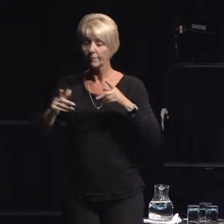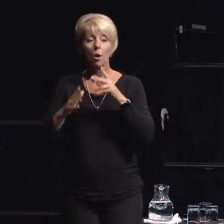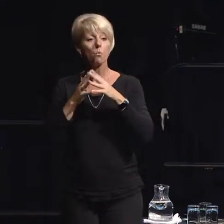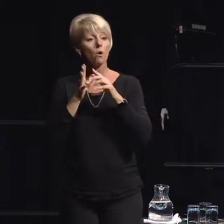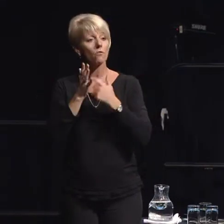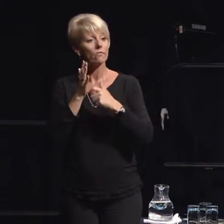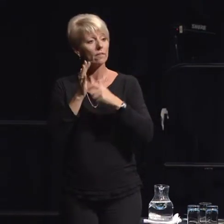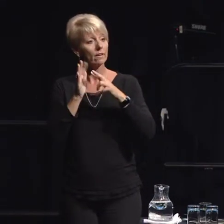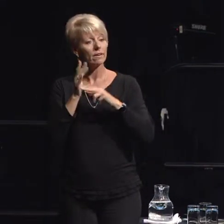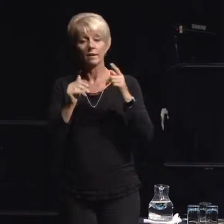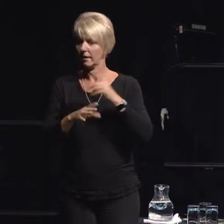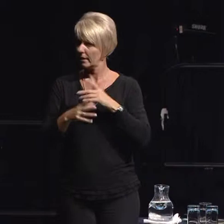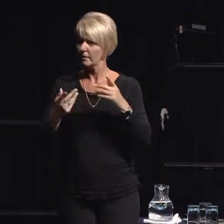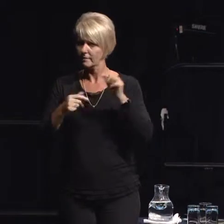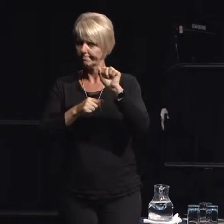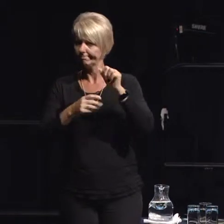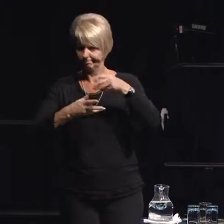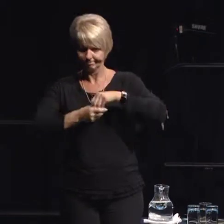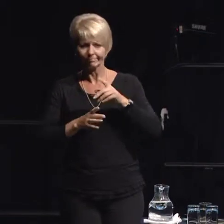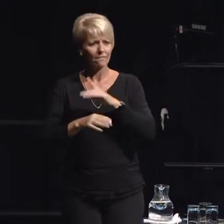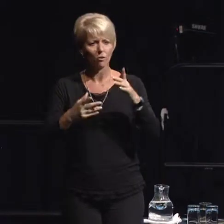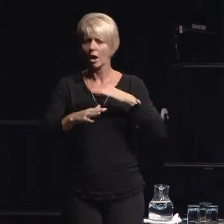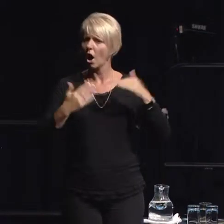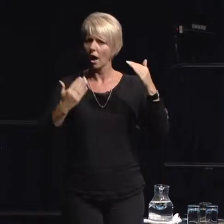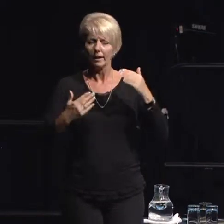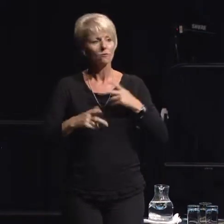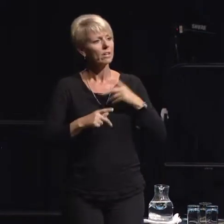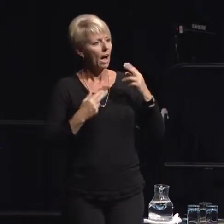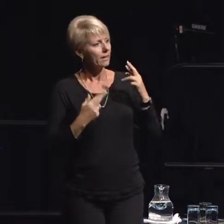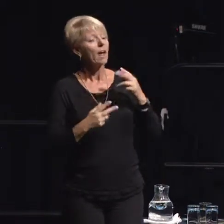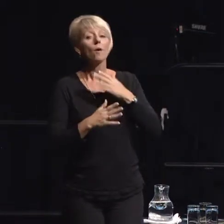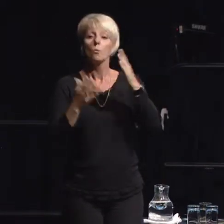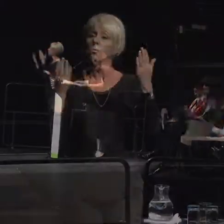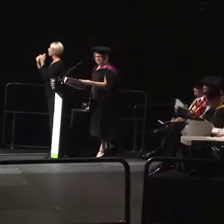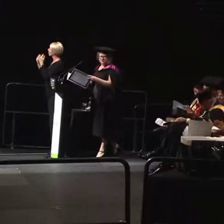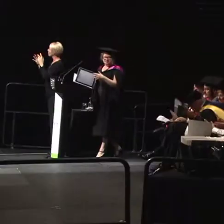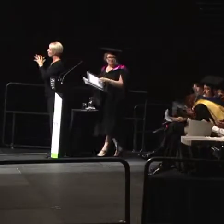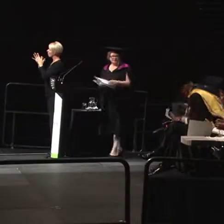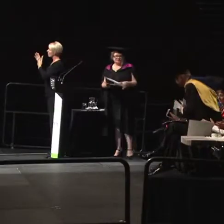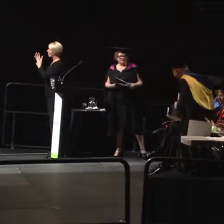future direction is highly regarded. Please join me in welcoming Warren Tapp.